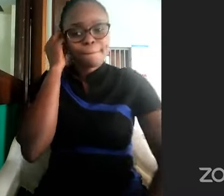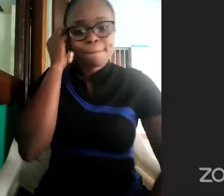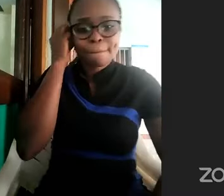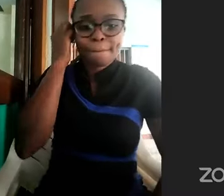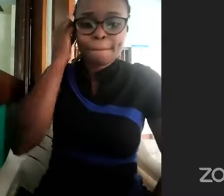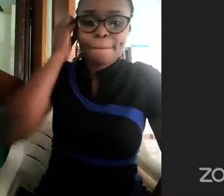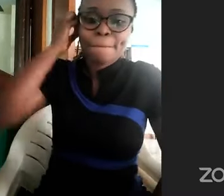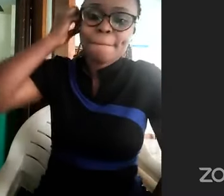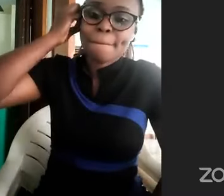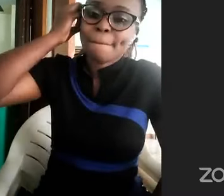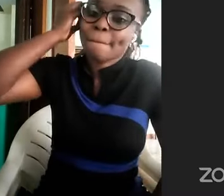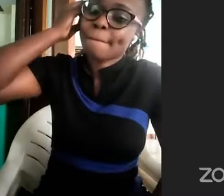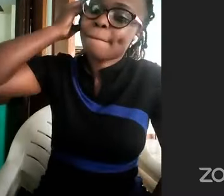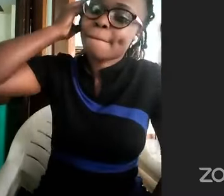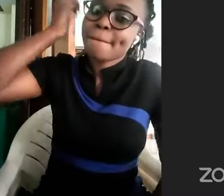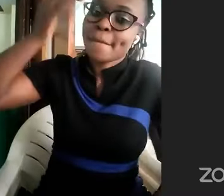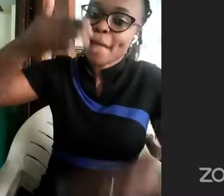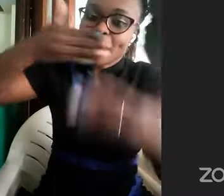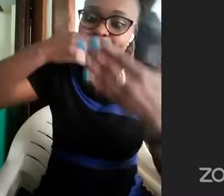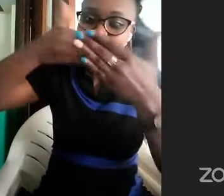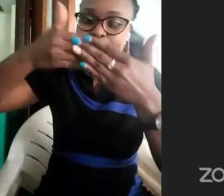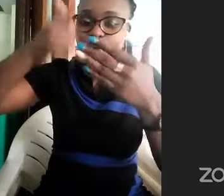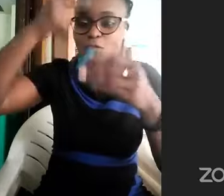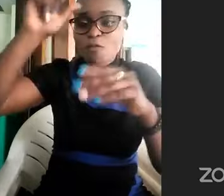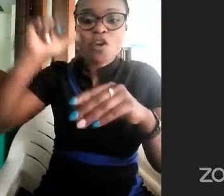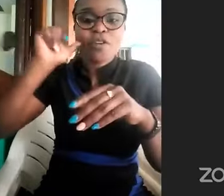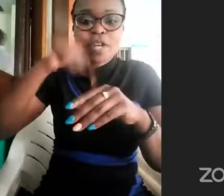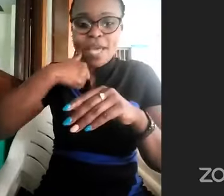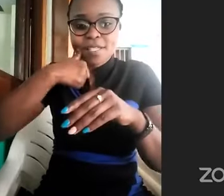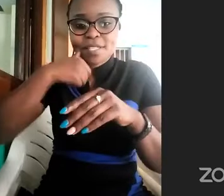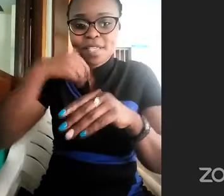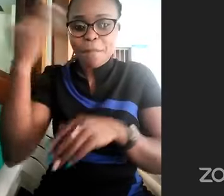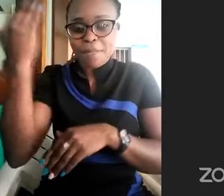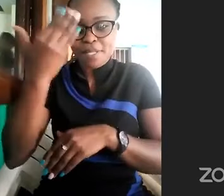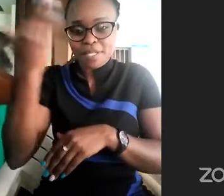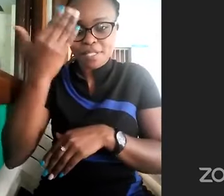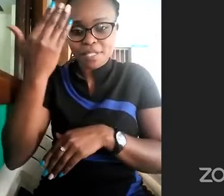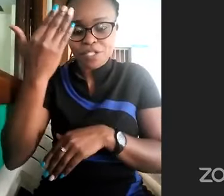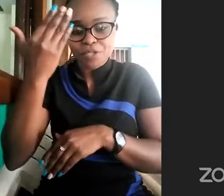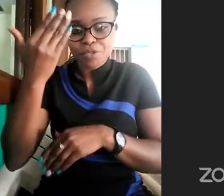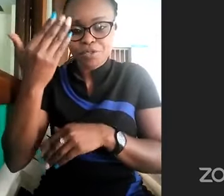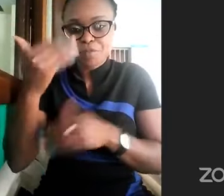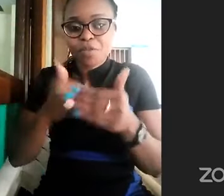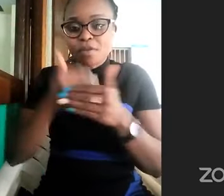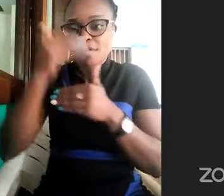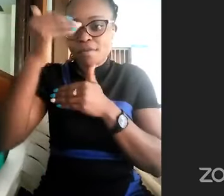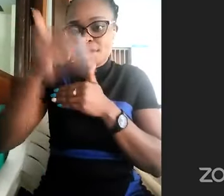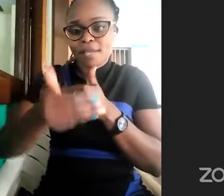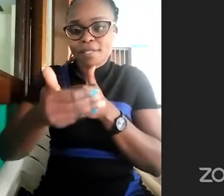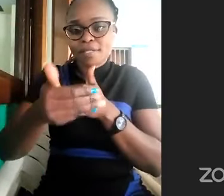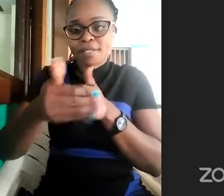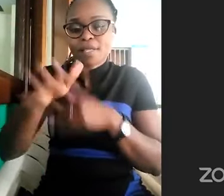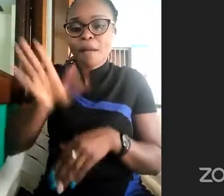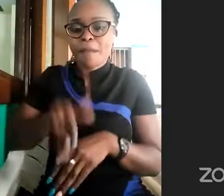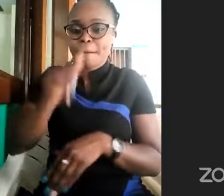Thank you so much for that presentation. But then I'll move to our next Mama Siri. I hope if you're still on the call, you can hear